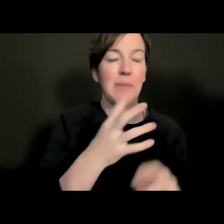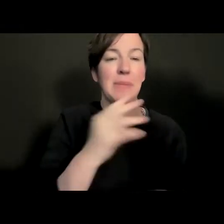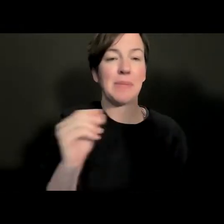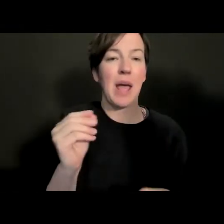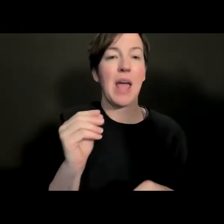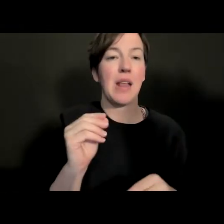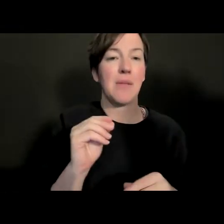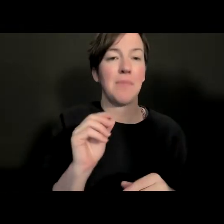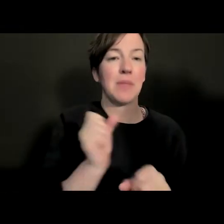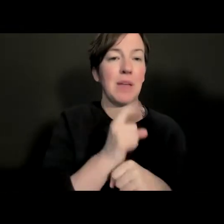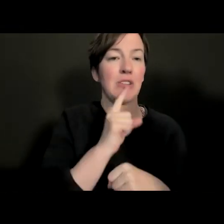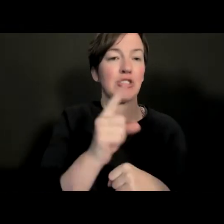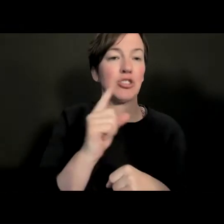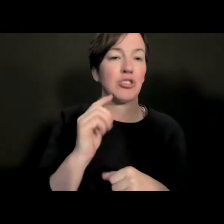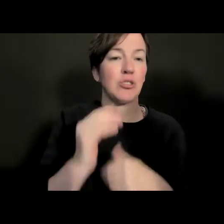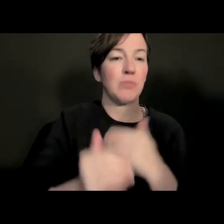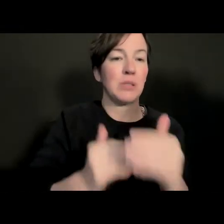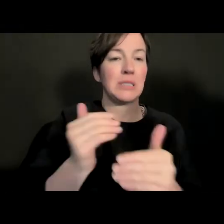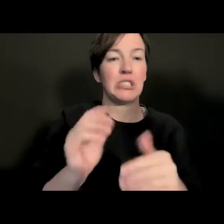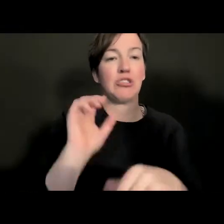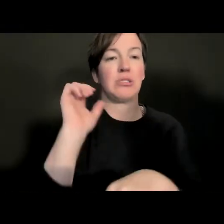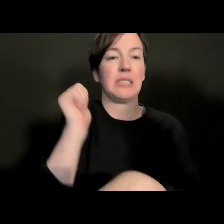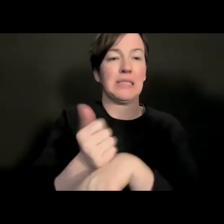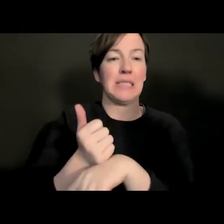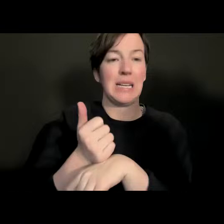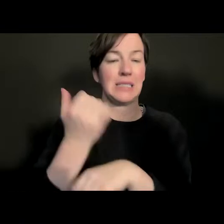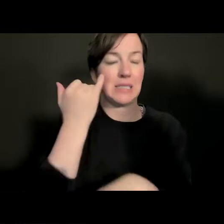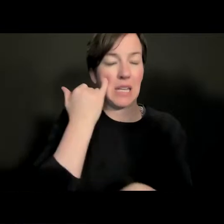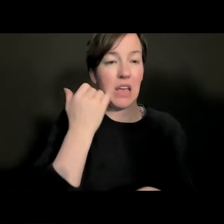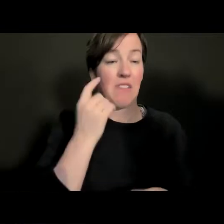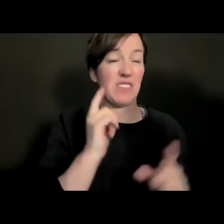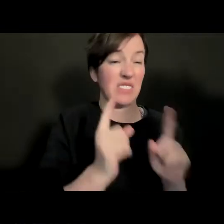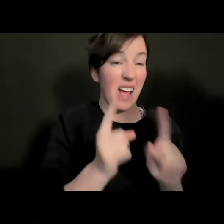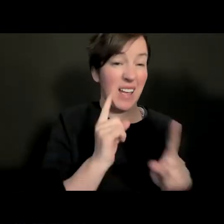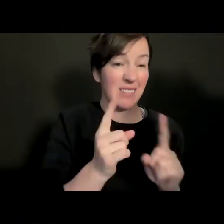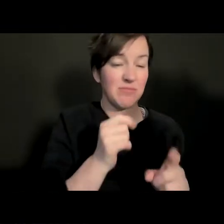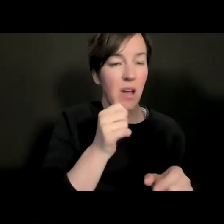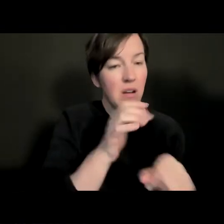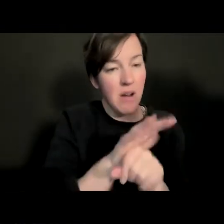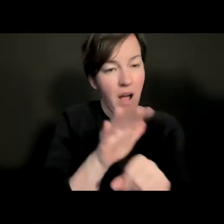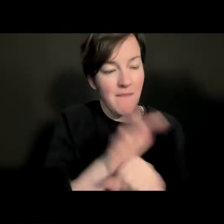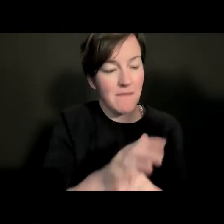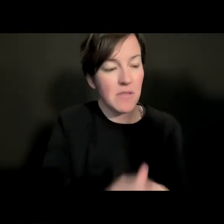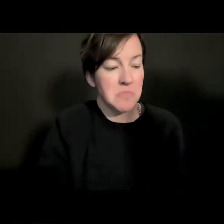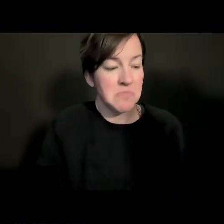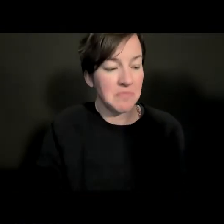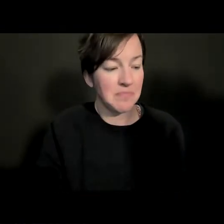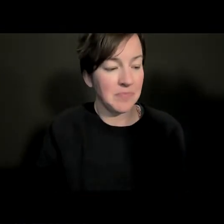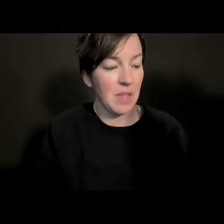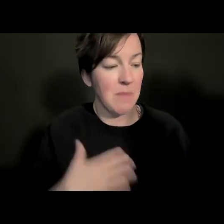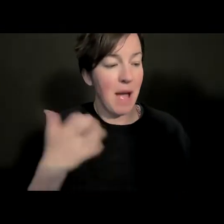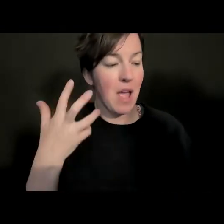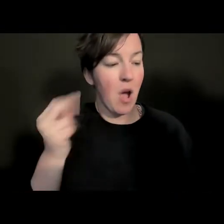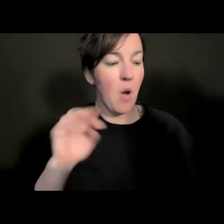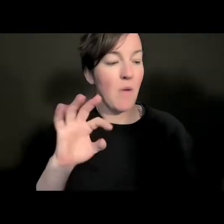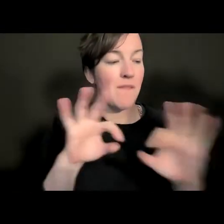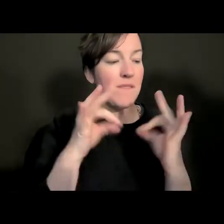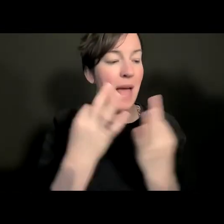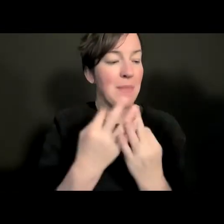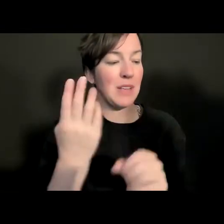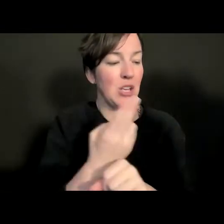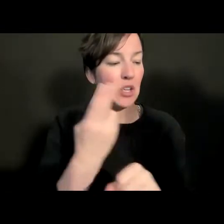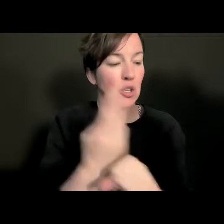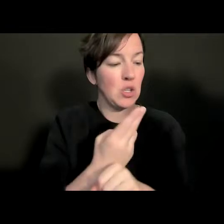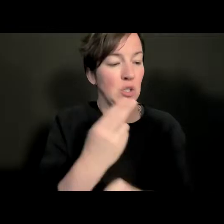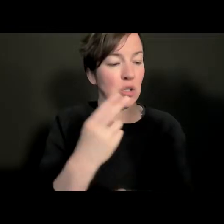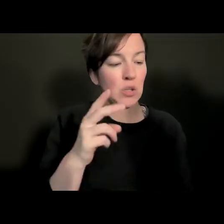exist to address concerns when dialogue alone isn't enough. My own family has used both dialogue